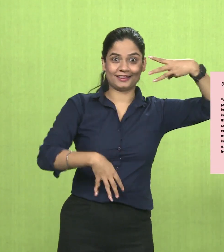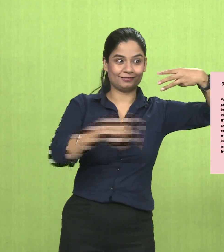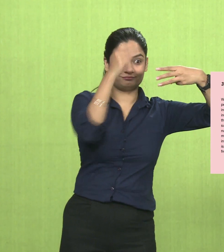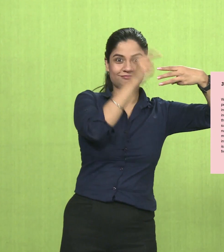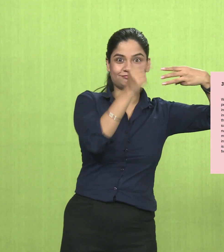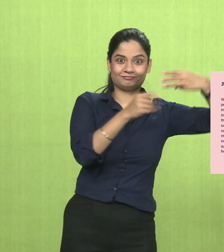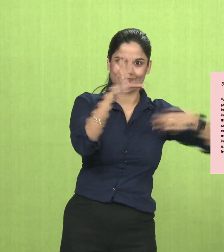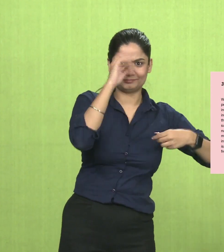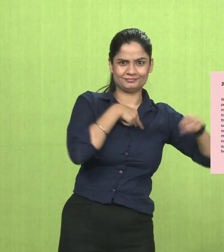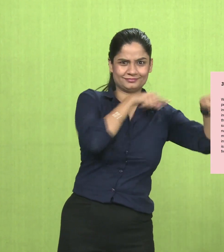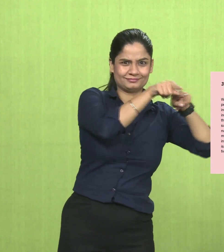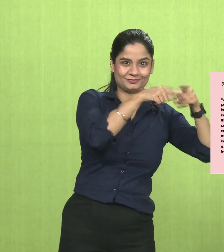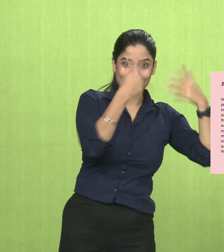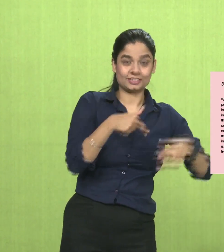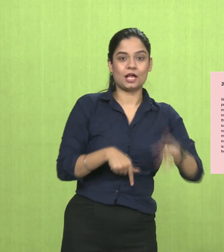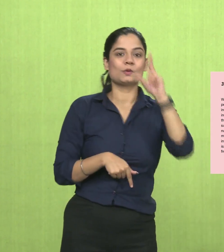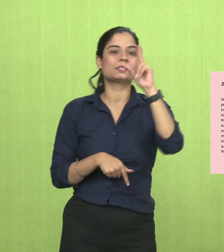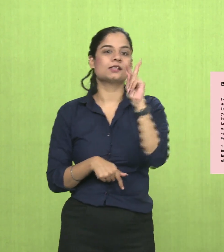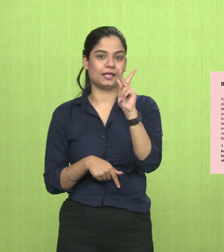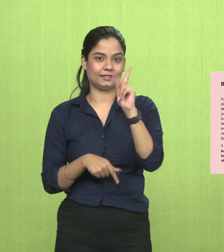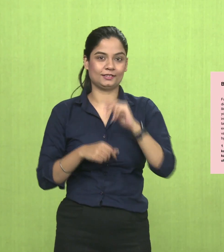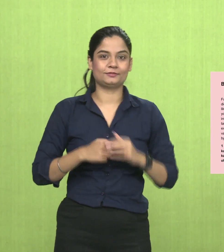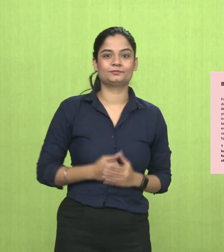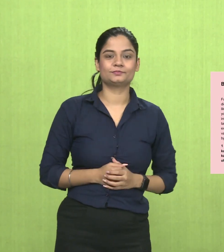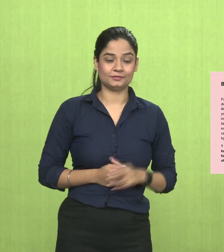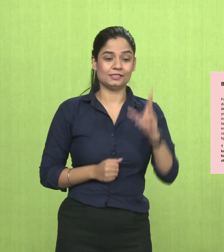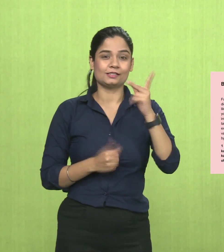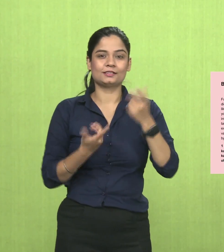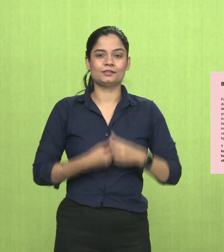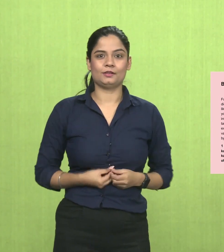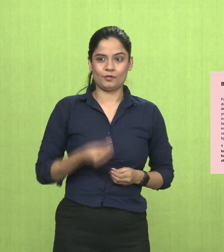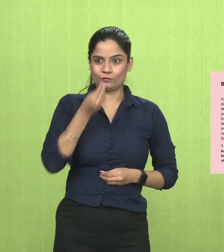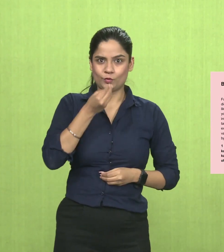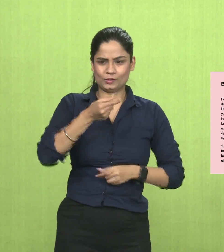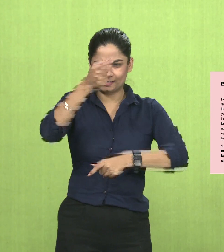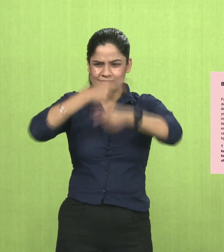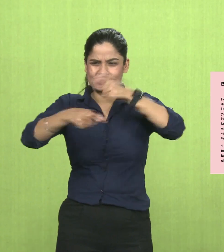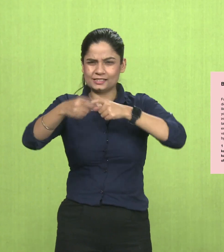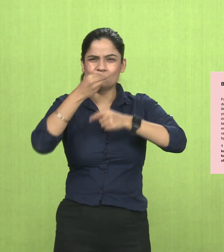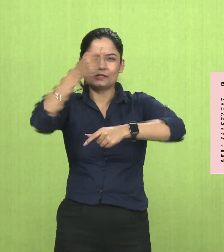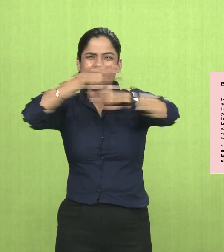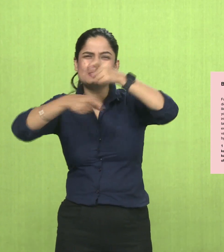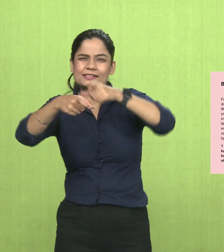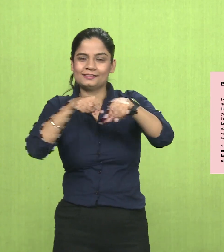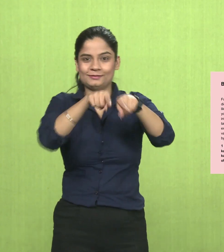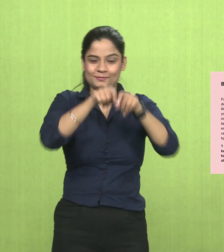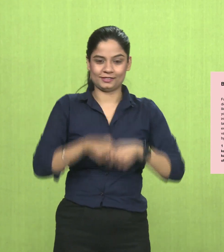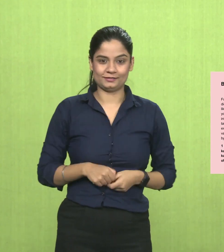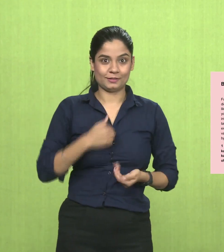First category is done. Now second category, through food exchange. Food exchange, let me